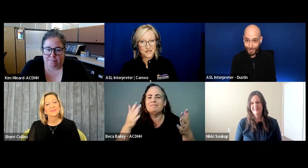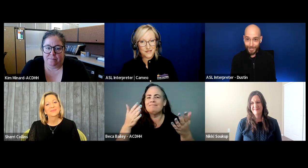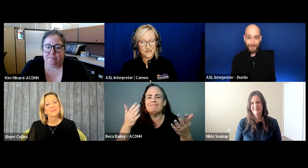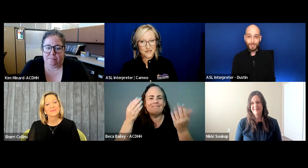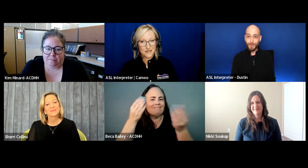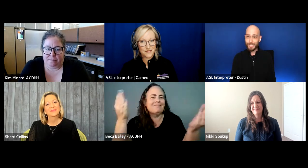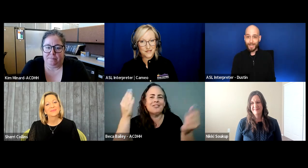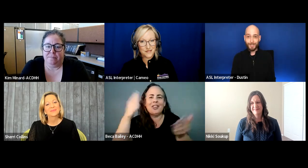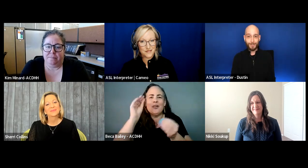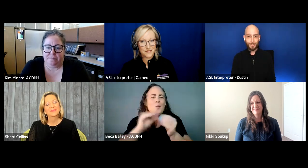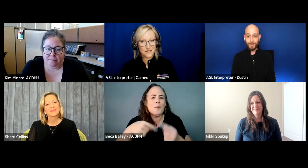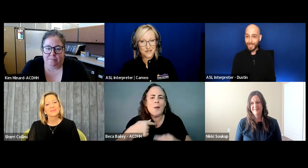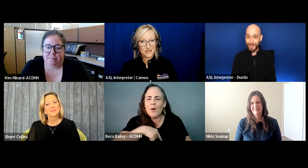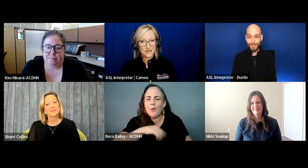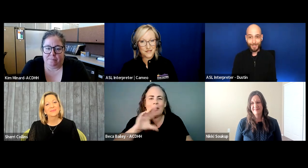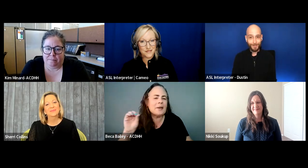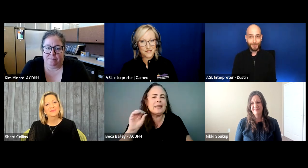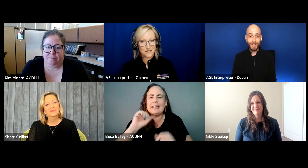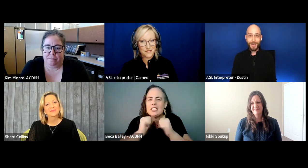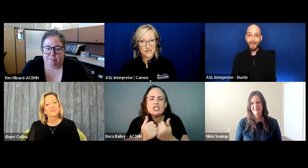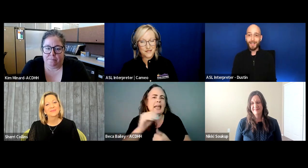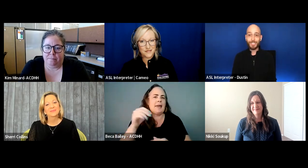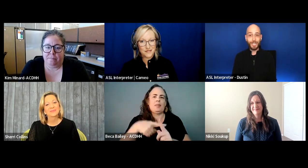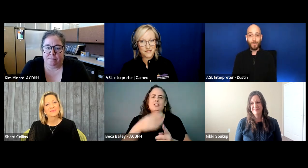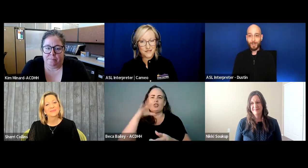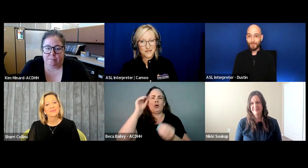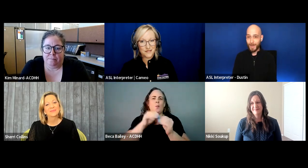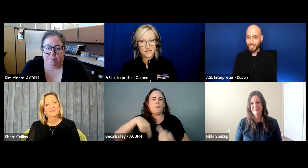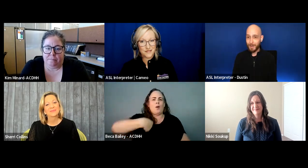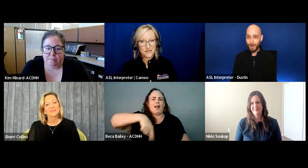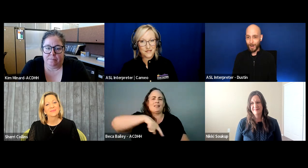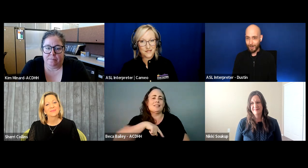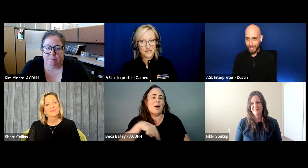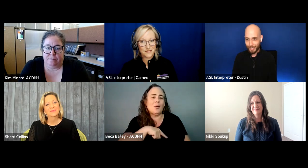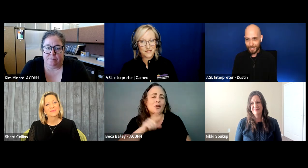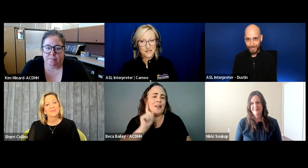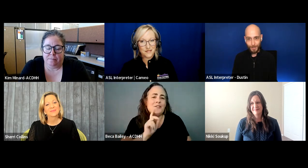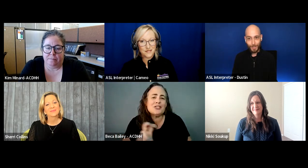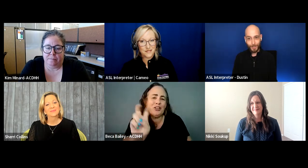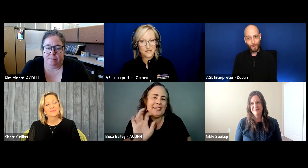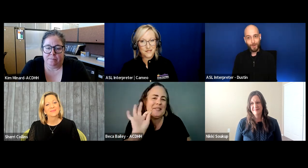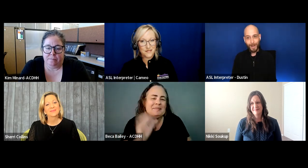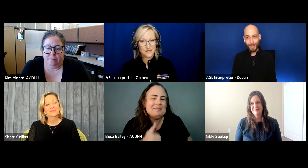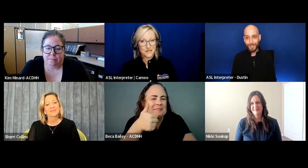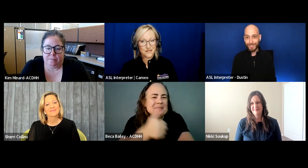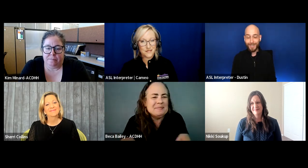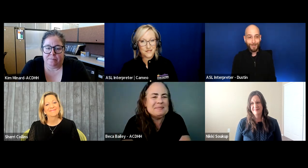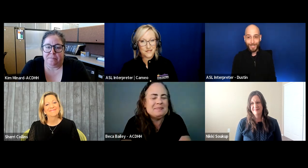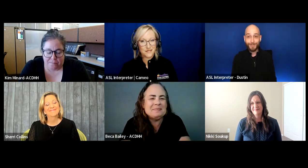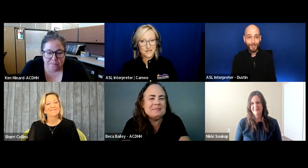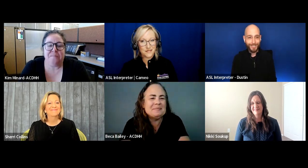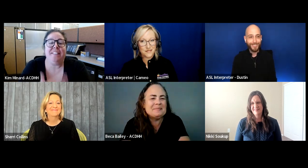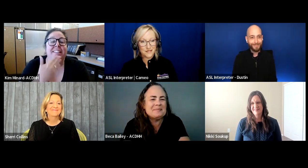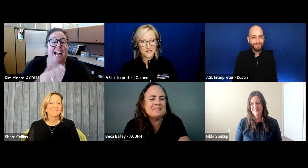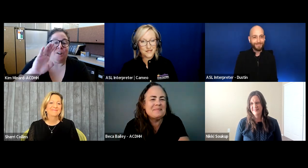18 years. I'm so excited to be here to share more information about our agency so you can learn more about us and